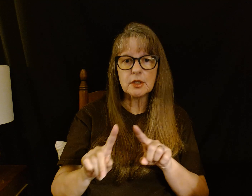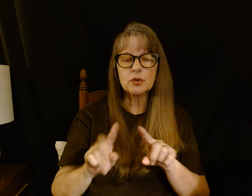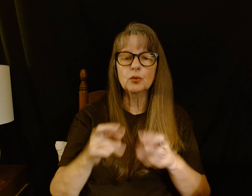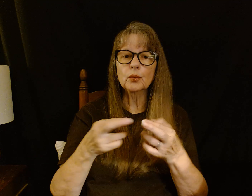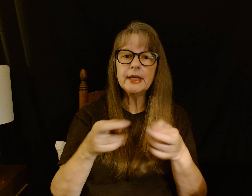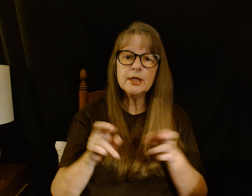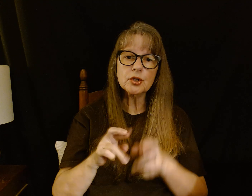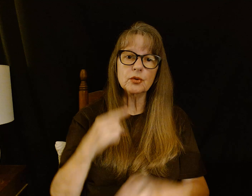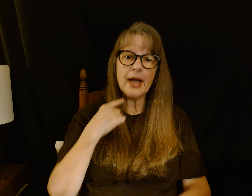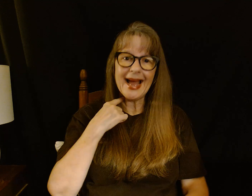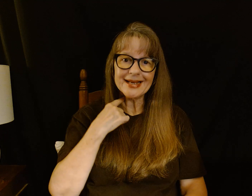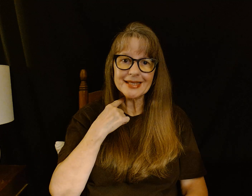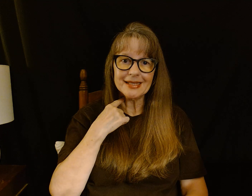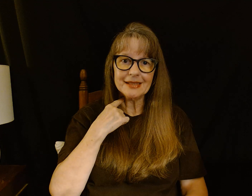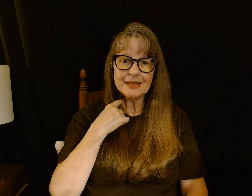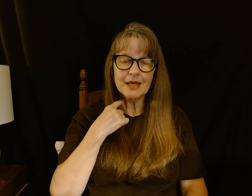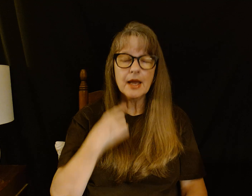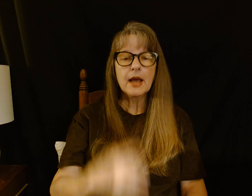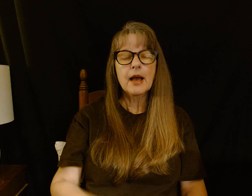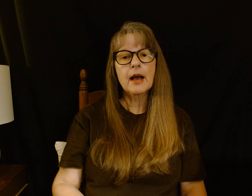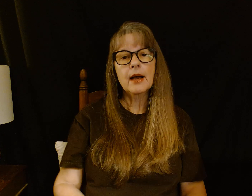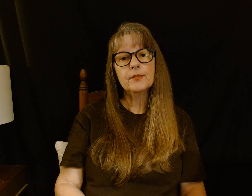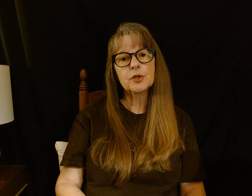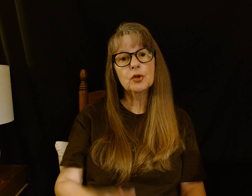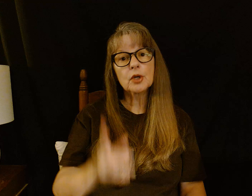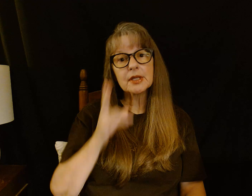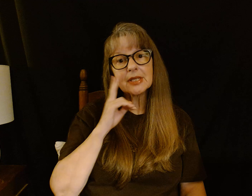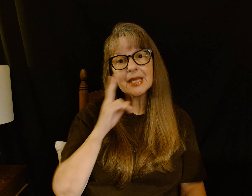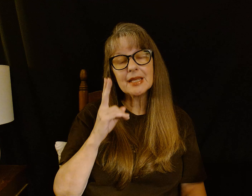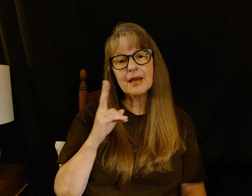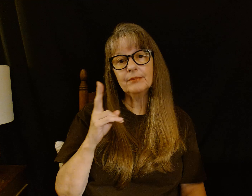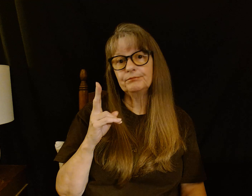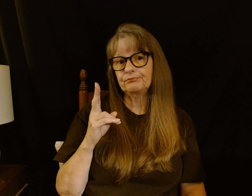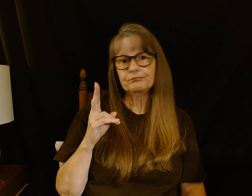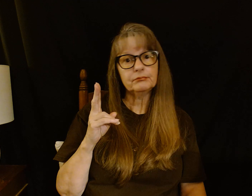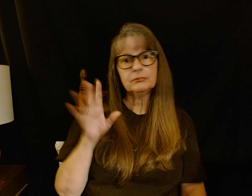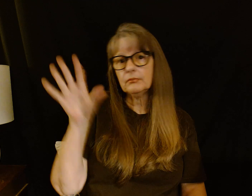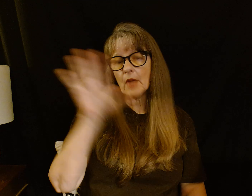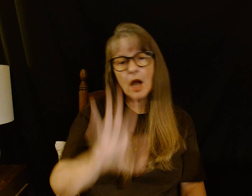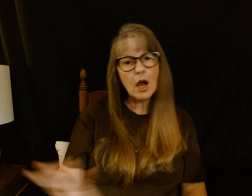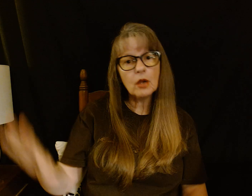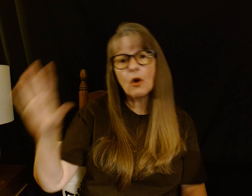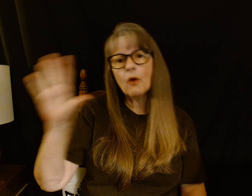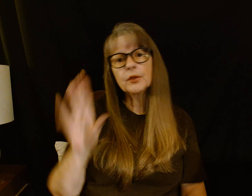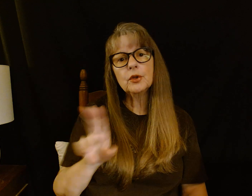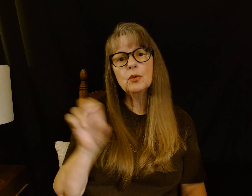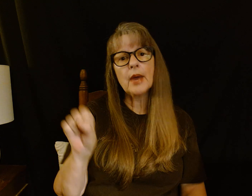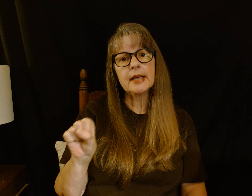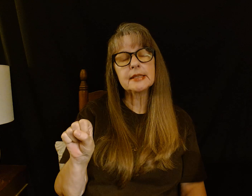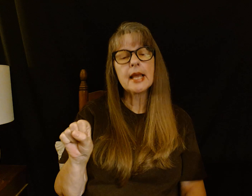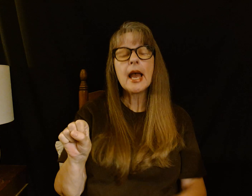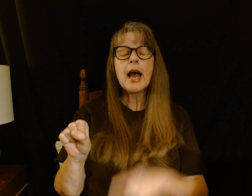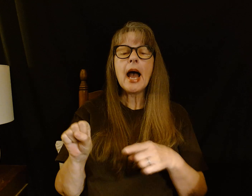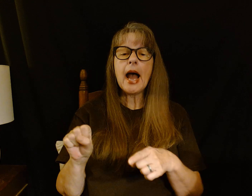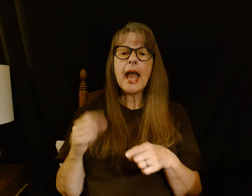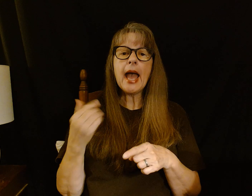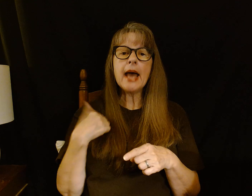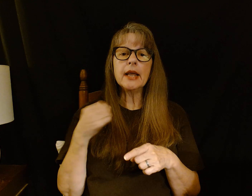or regional accents. So you're going to see them all over the U.S. I had